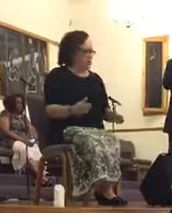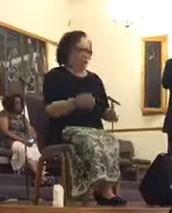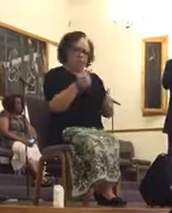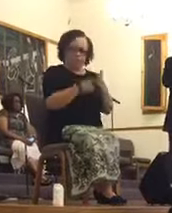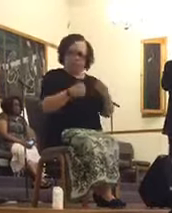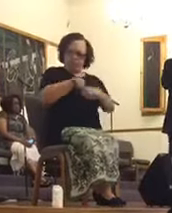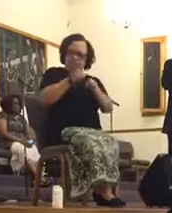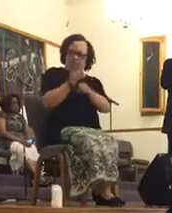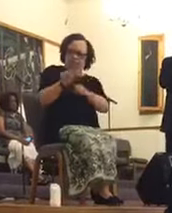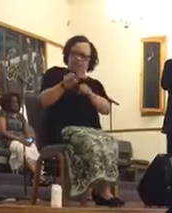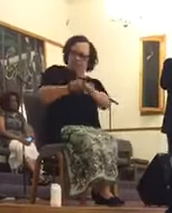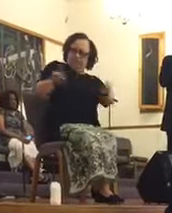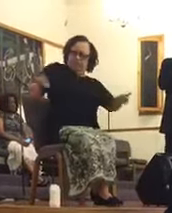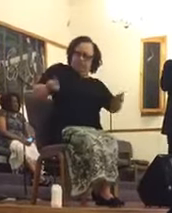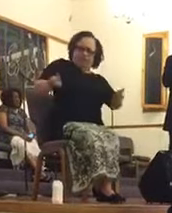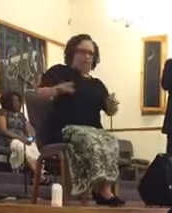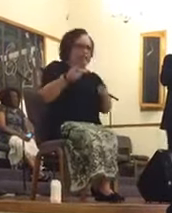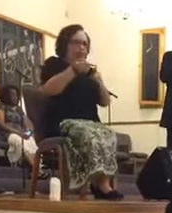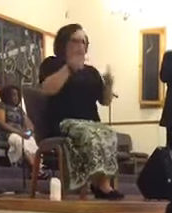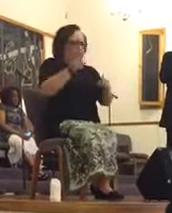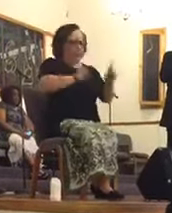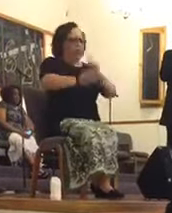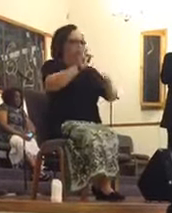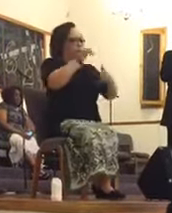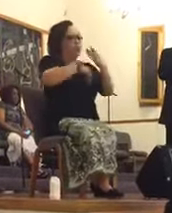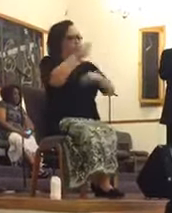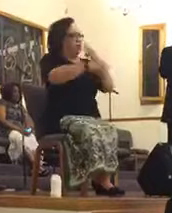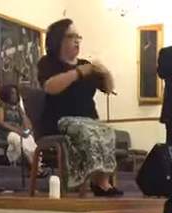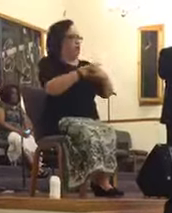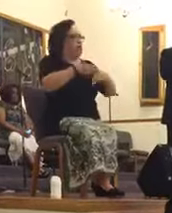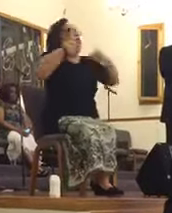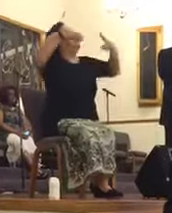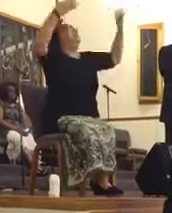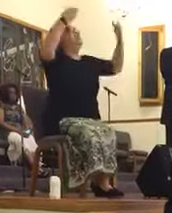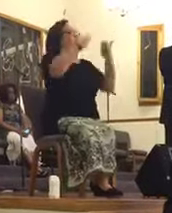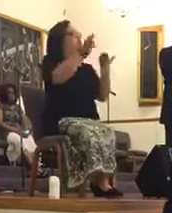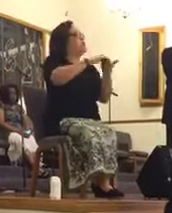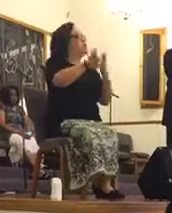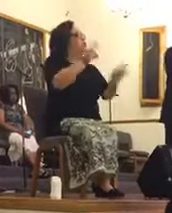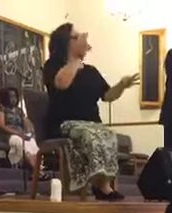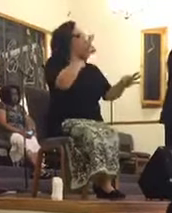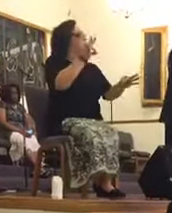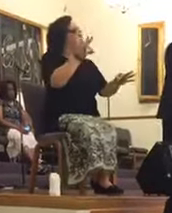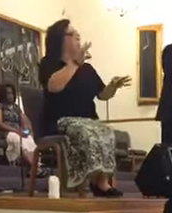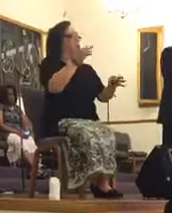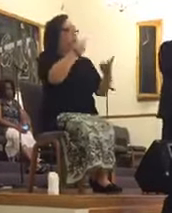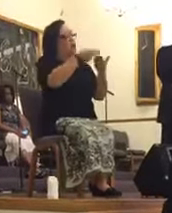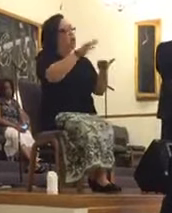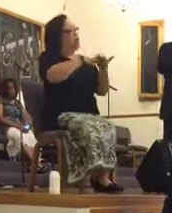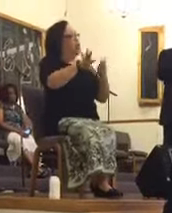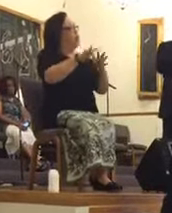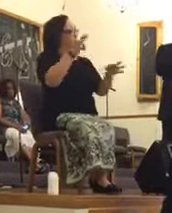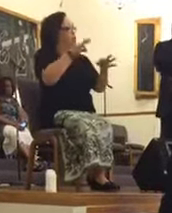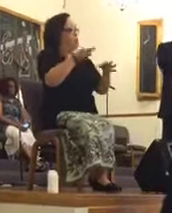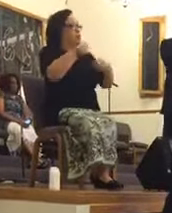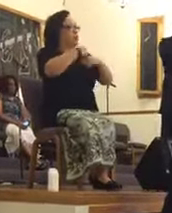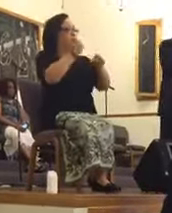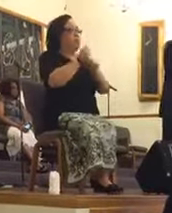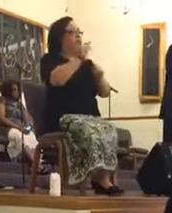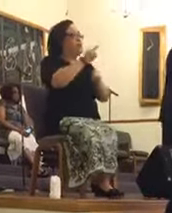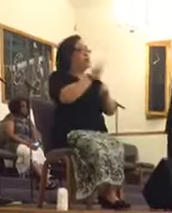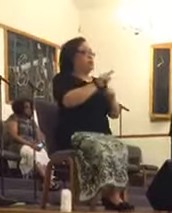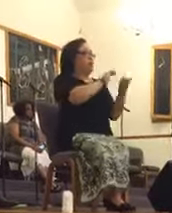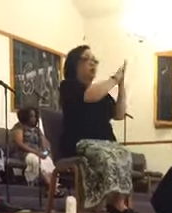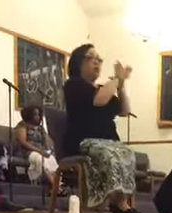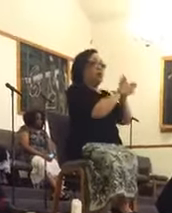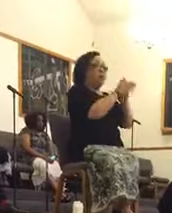world? Somebody shout the Holy Ghost. Yeah, he calls you to be a prototype. He calls you to be one of a